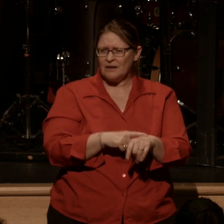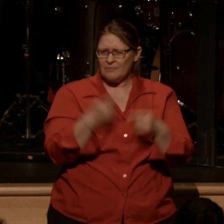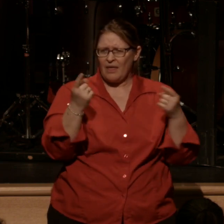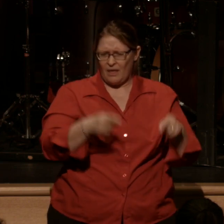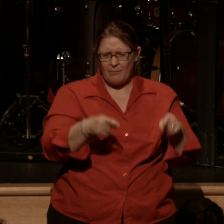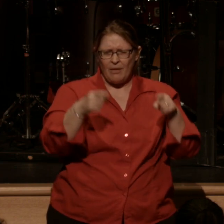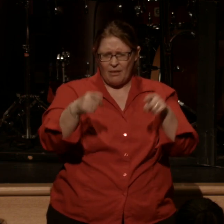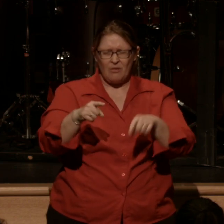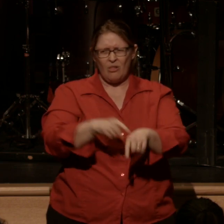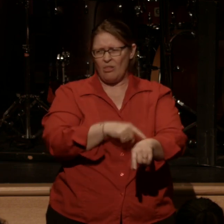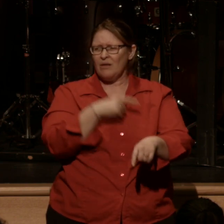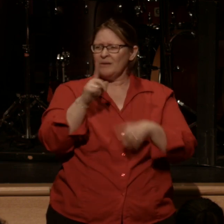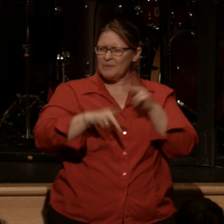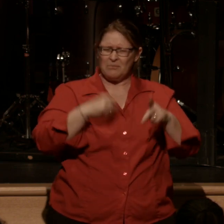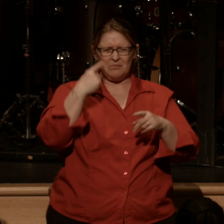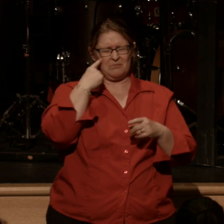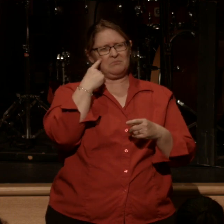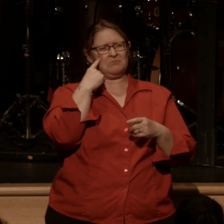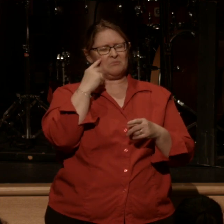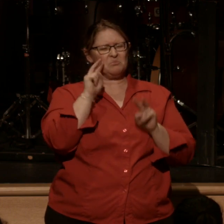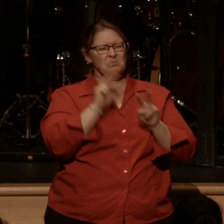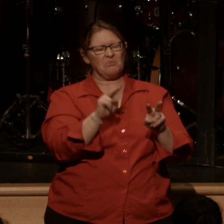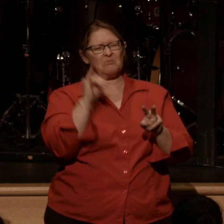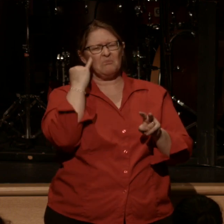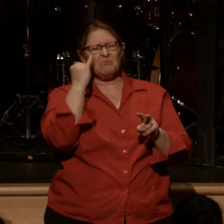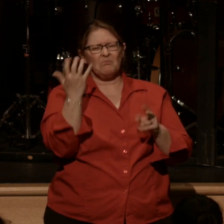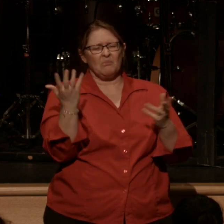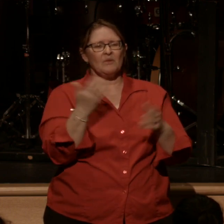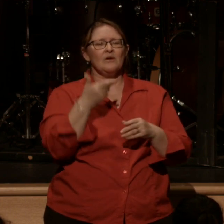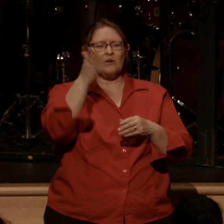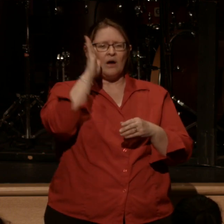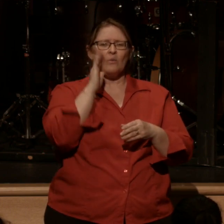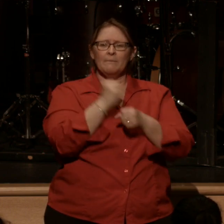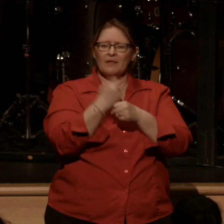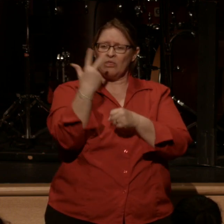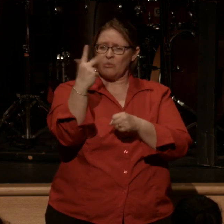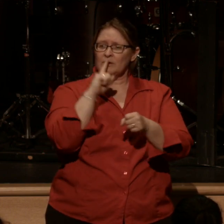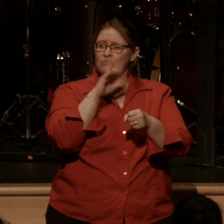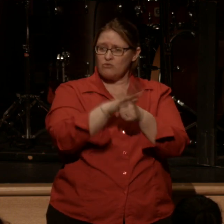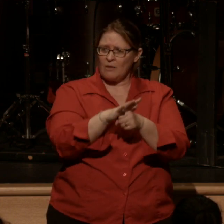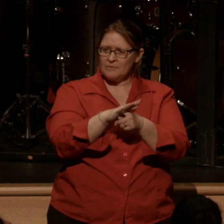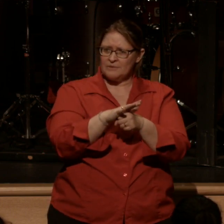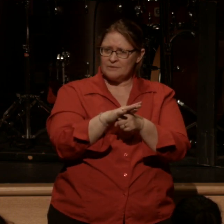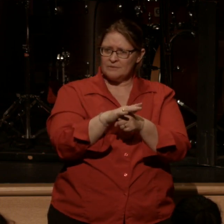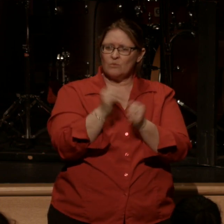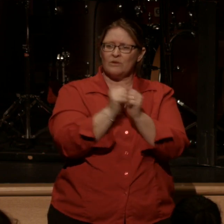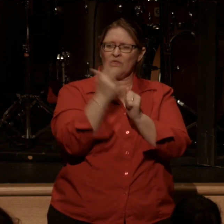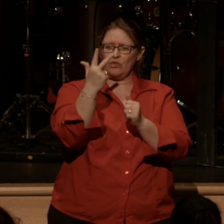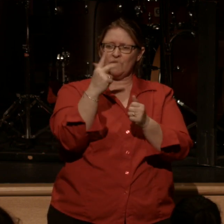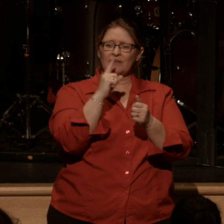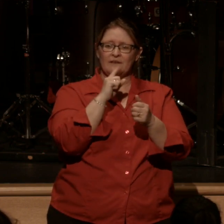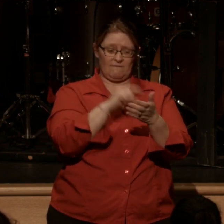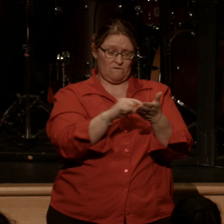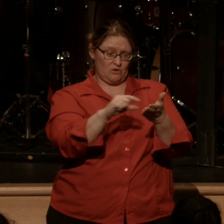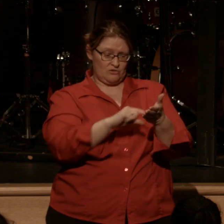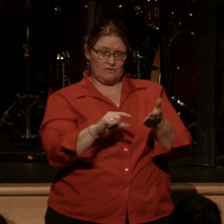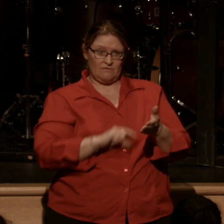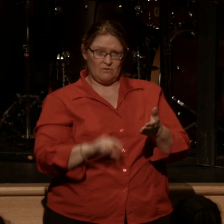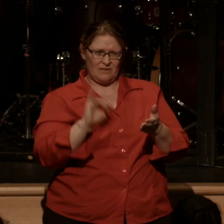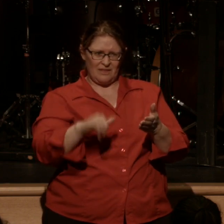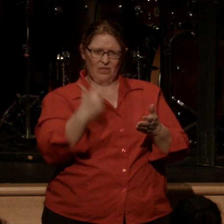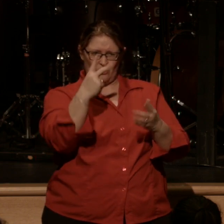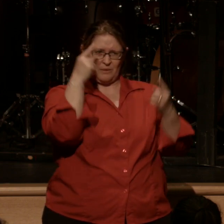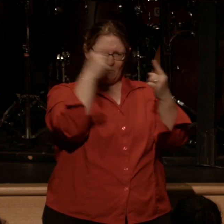okay, well, what does that look like? Well, God is going to make 3 promises in 3 verses. And so those are our